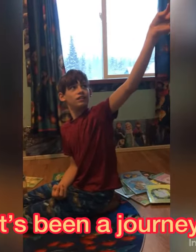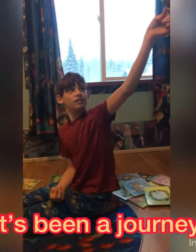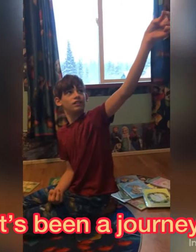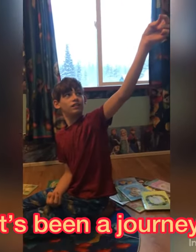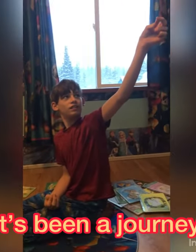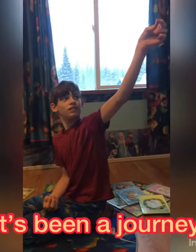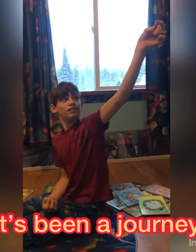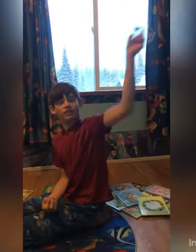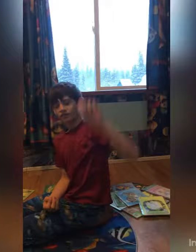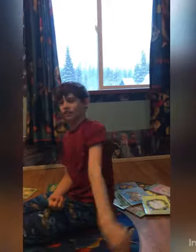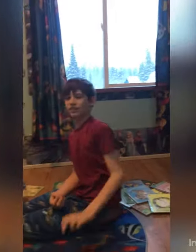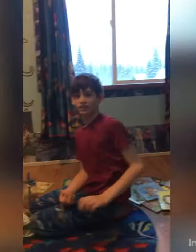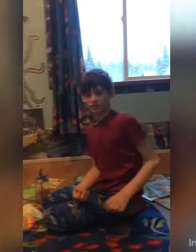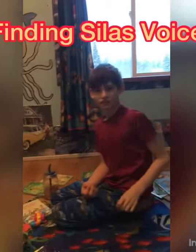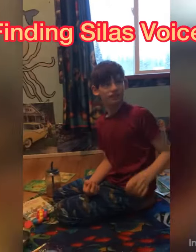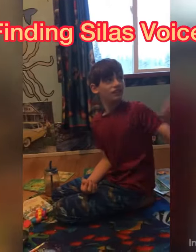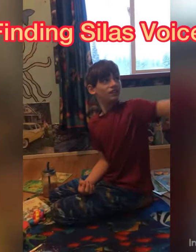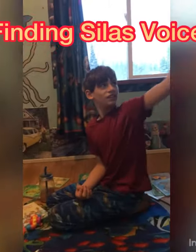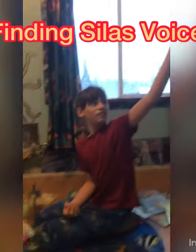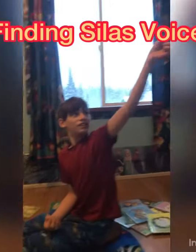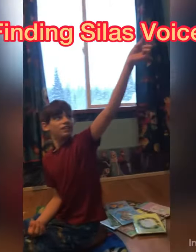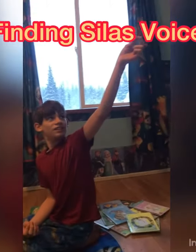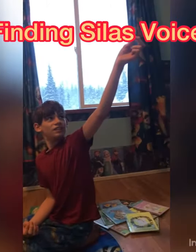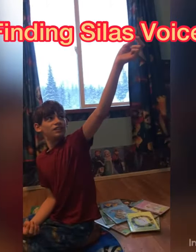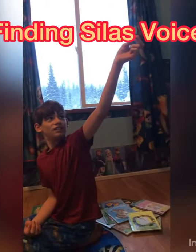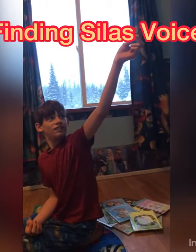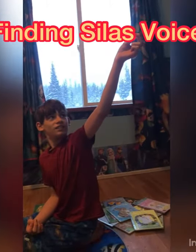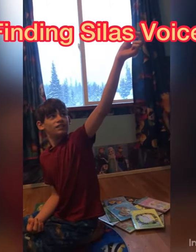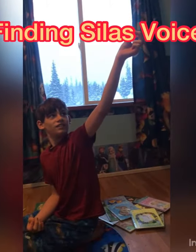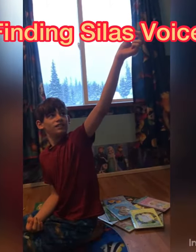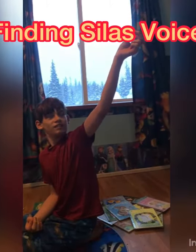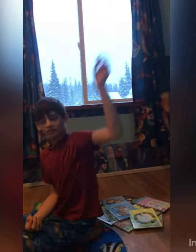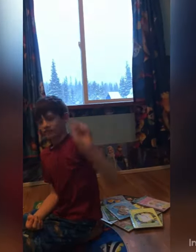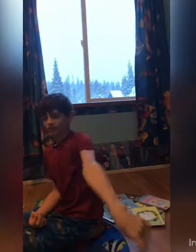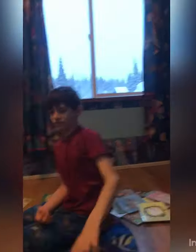Is that sand between your fingers? Show mama sand. That's sand between your fingers. That's right.